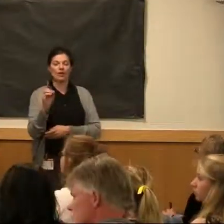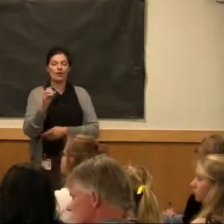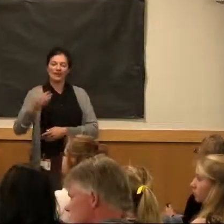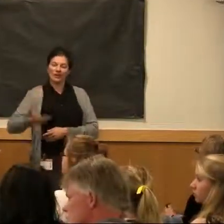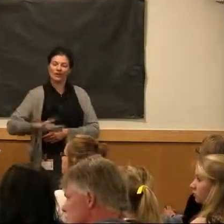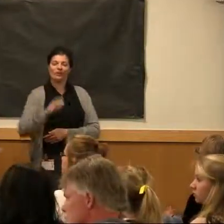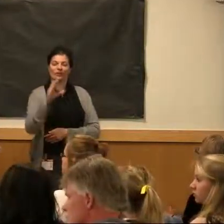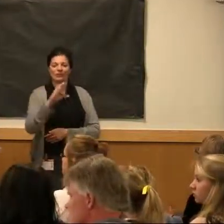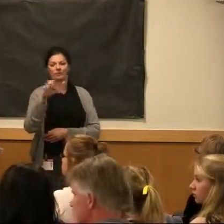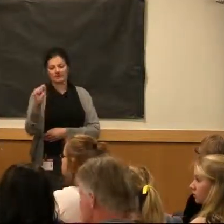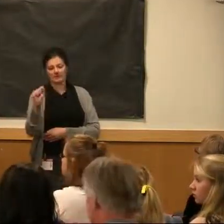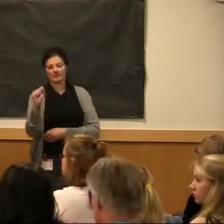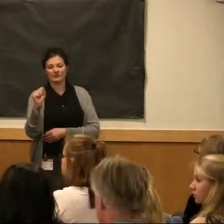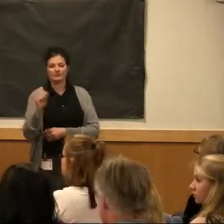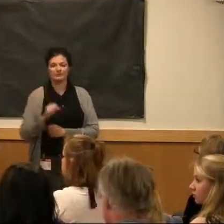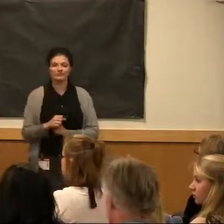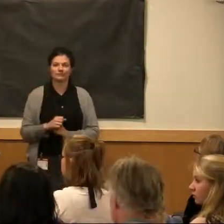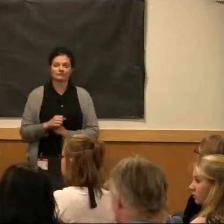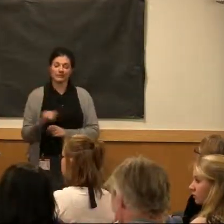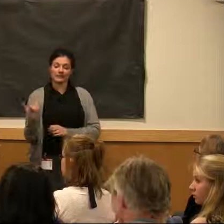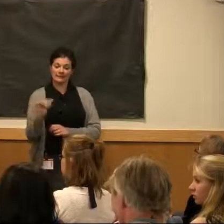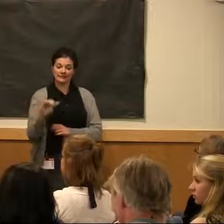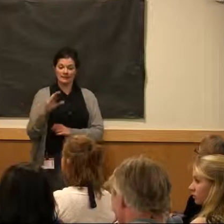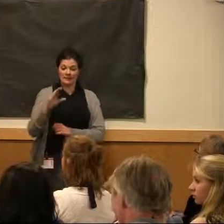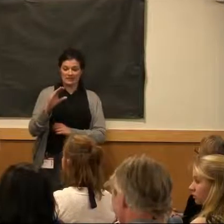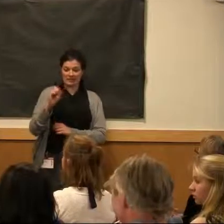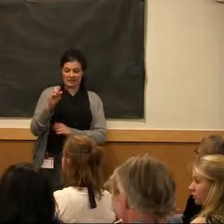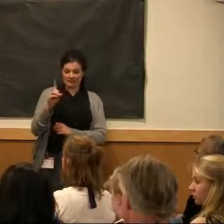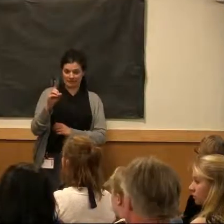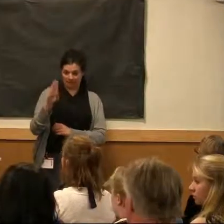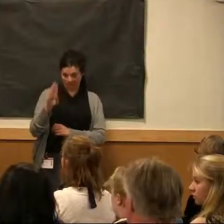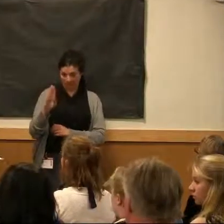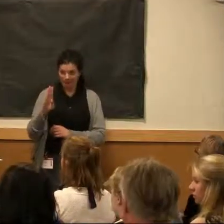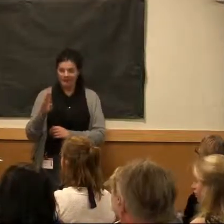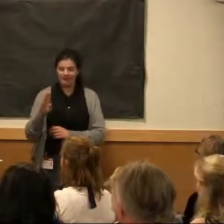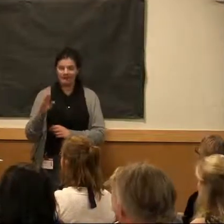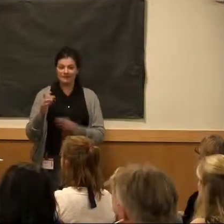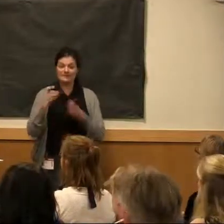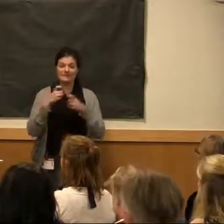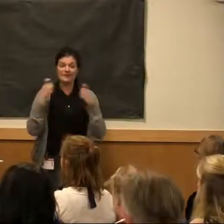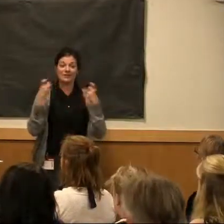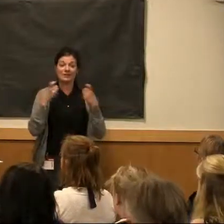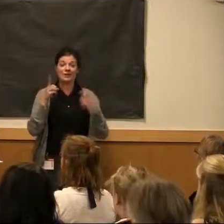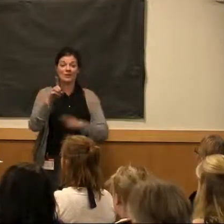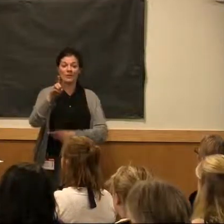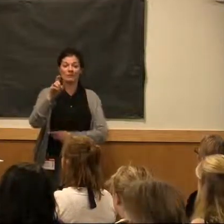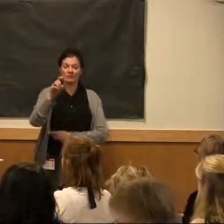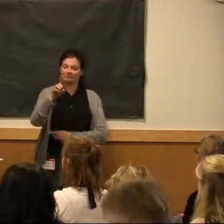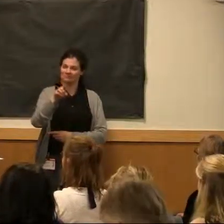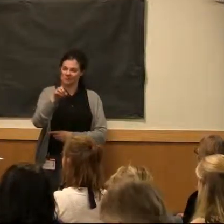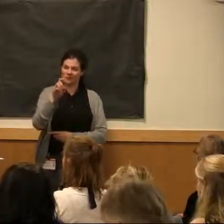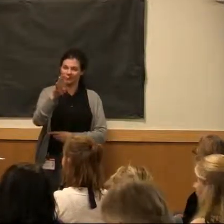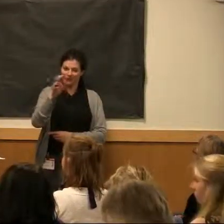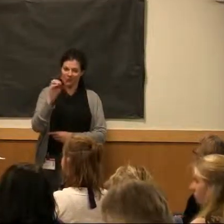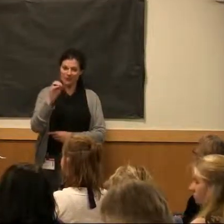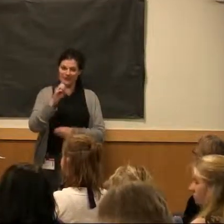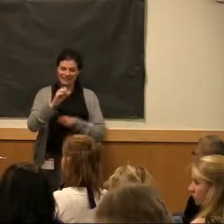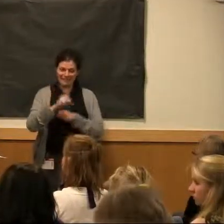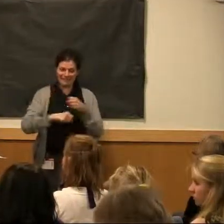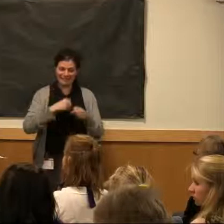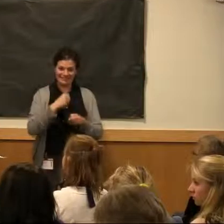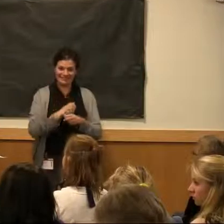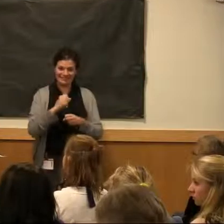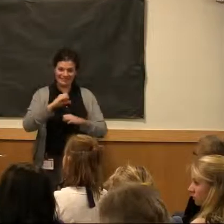Springs. Just like CSDB, they are celebrating 140 years in existence. So we